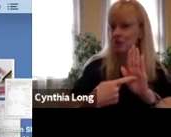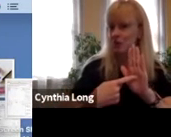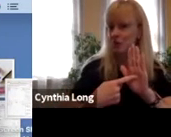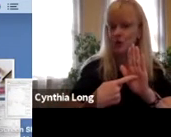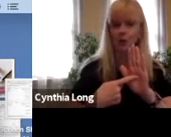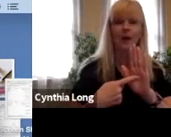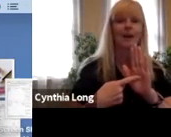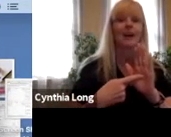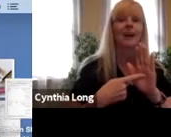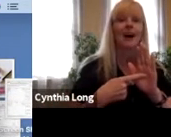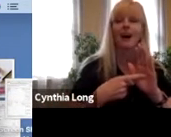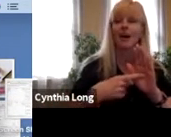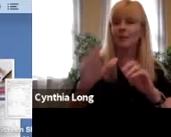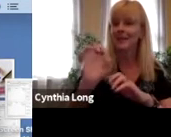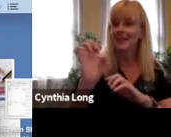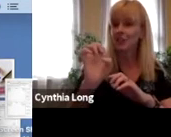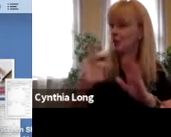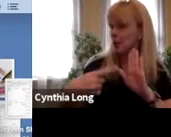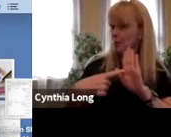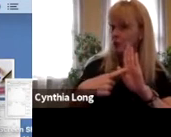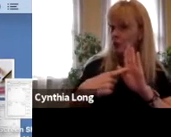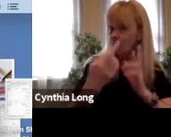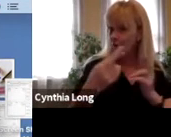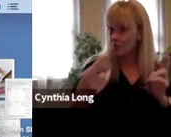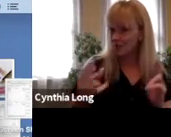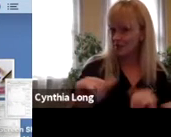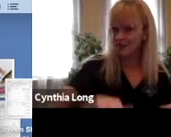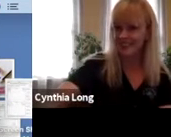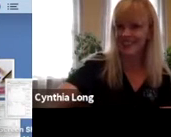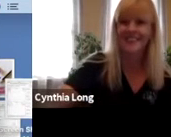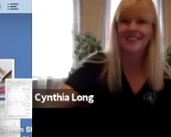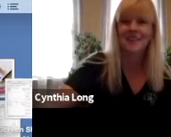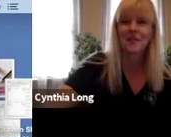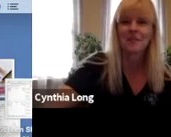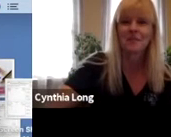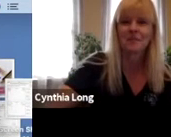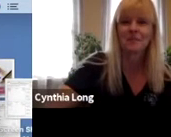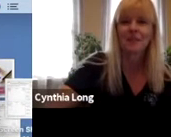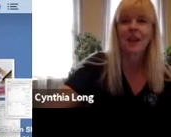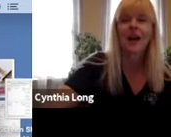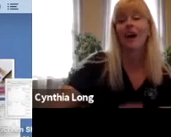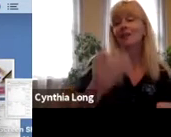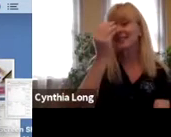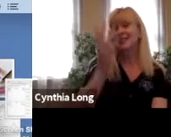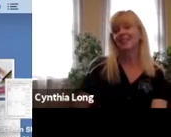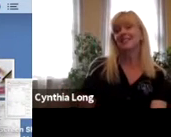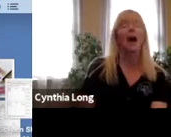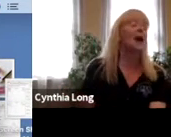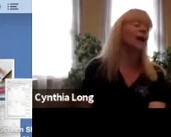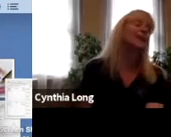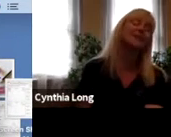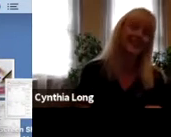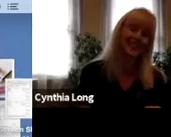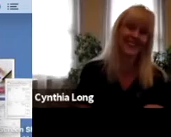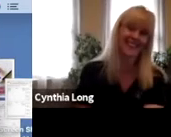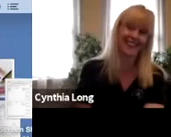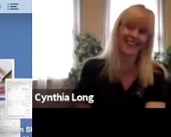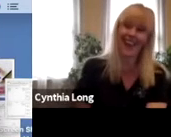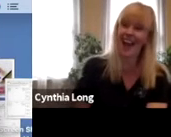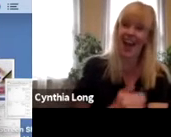get started. I'm going to show you the Easter, and I'm going to show you all the resources. I'm going to tell you this.